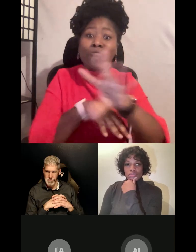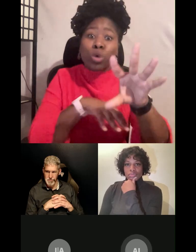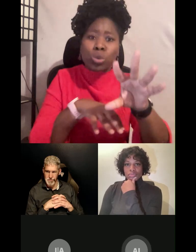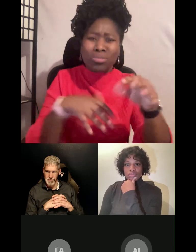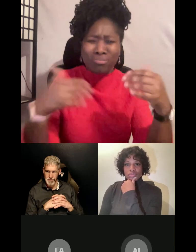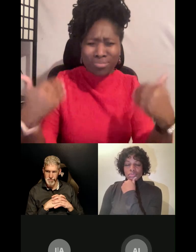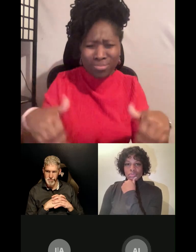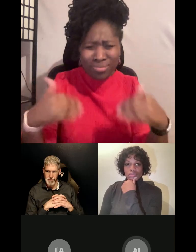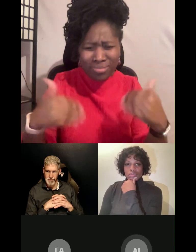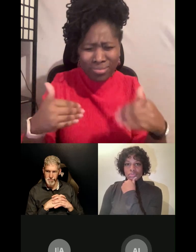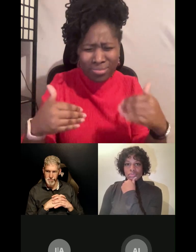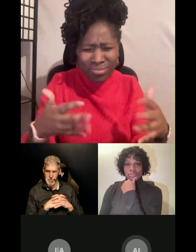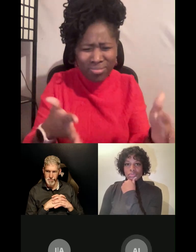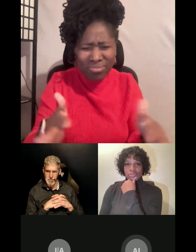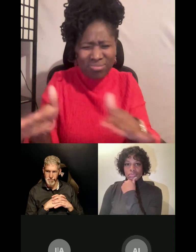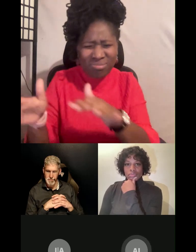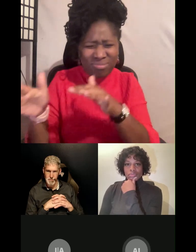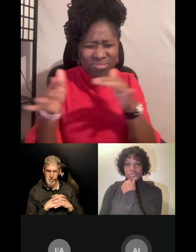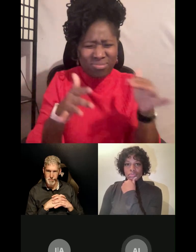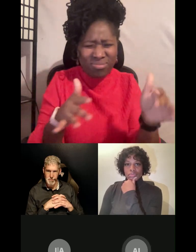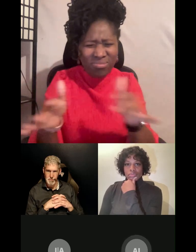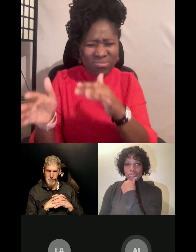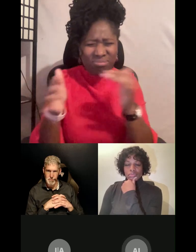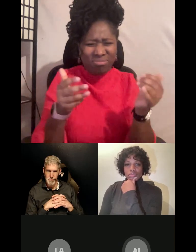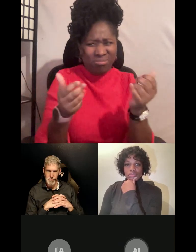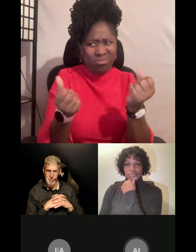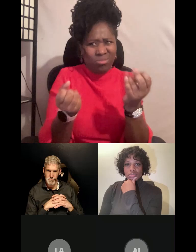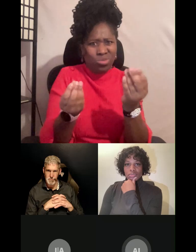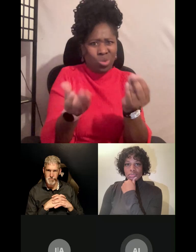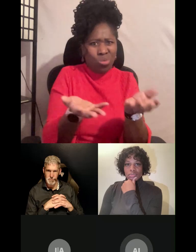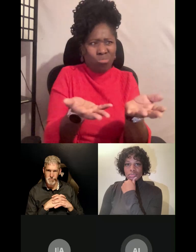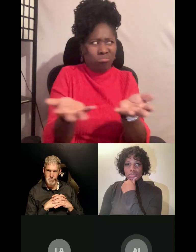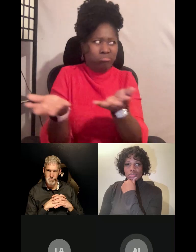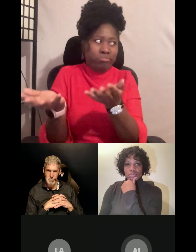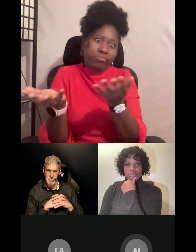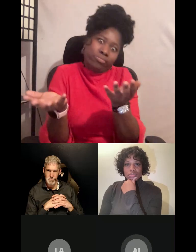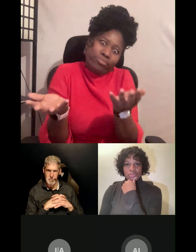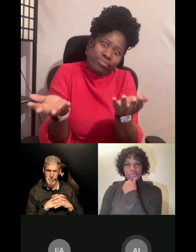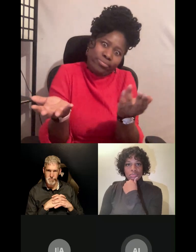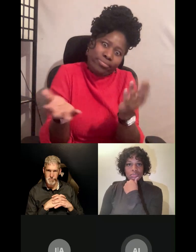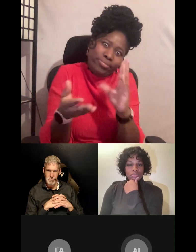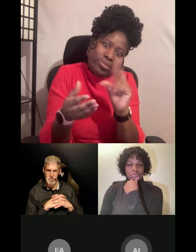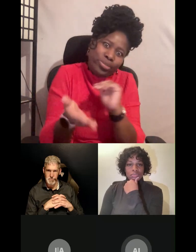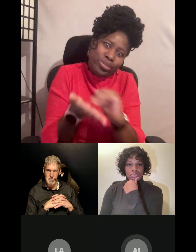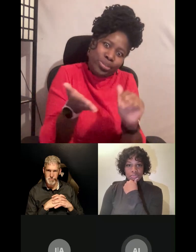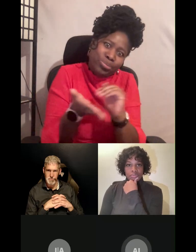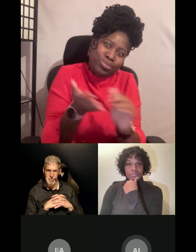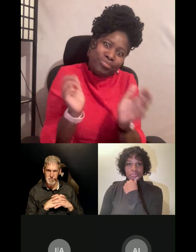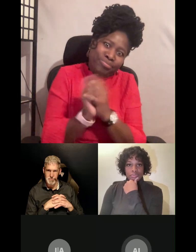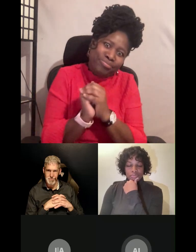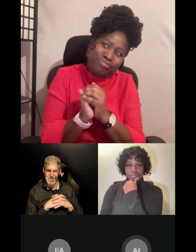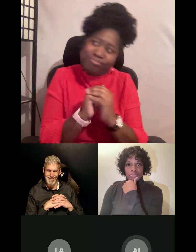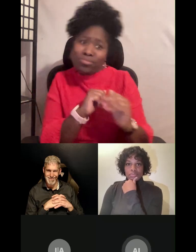so many of us who are deaf, social media influencers, all of these